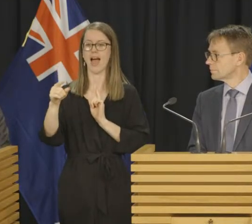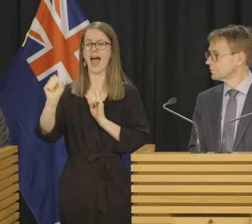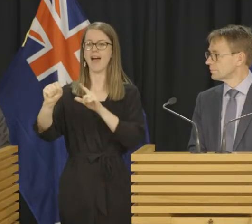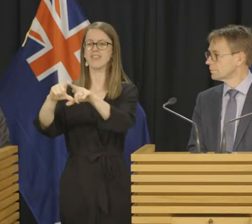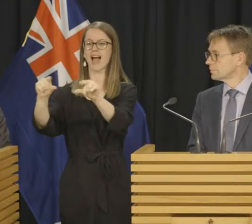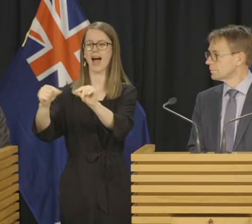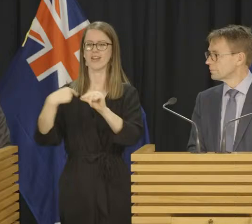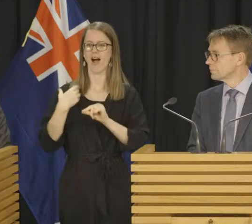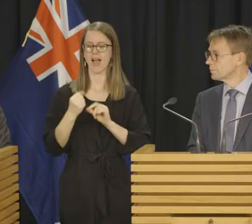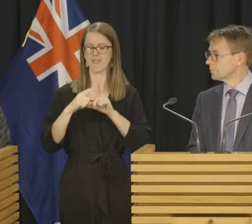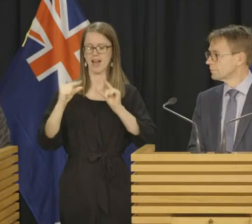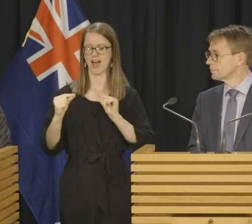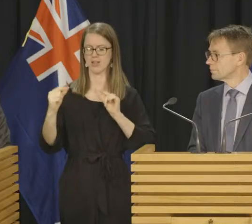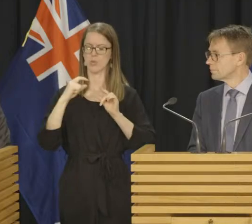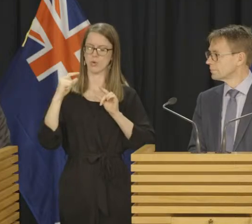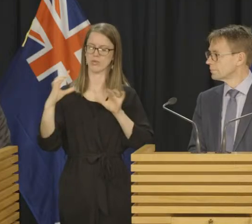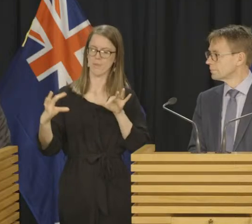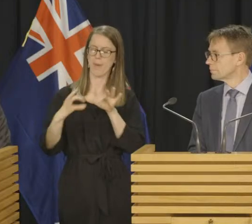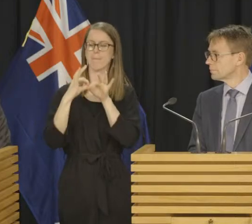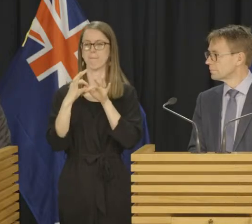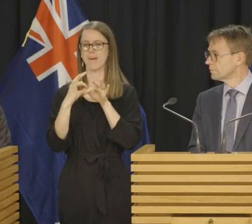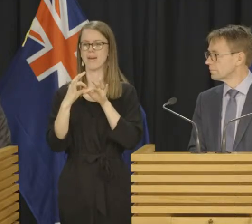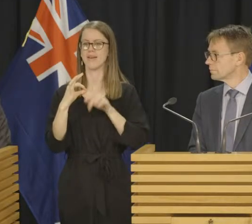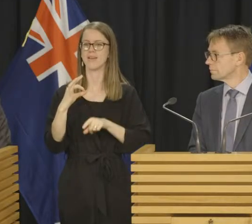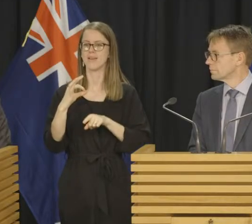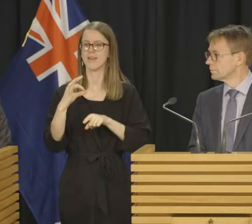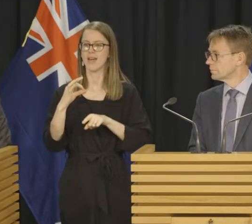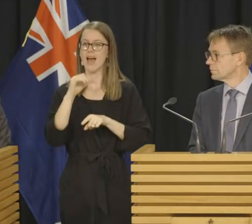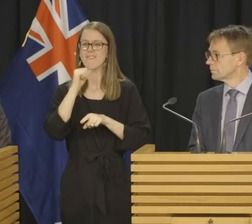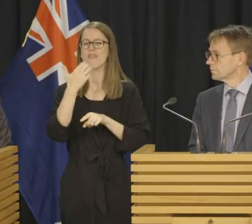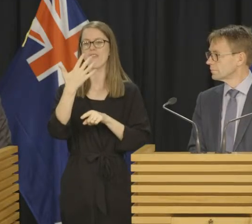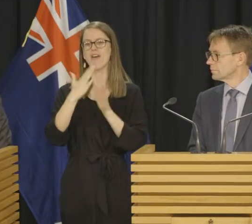up to 5 metres away, and information will be